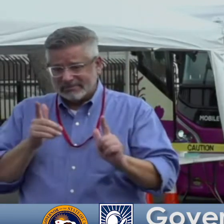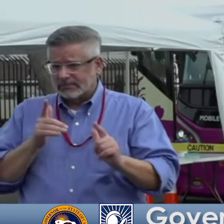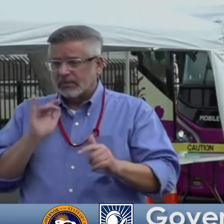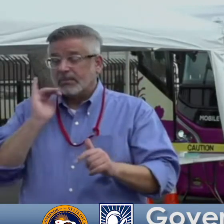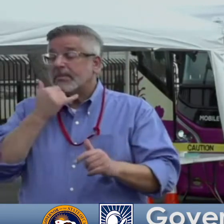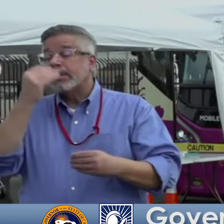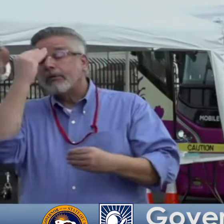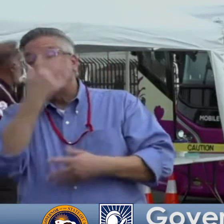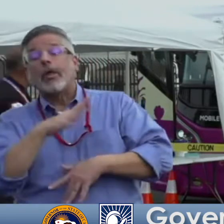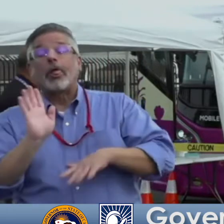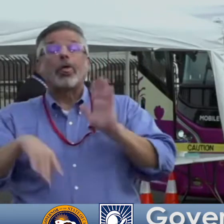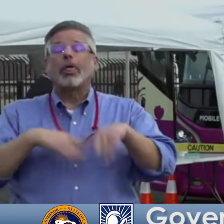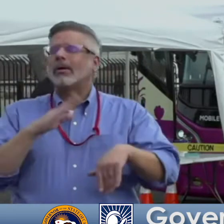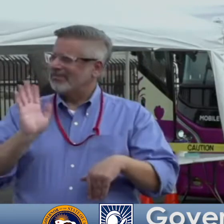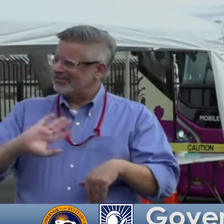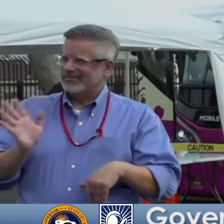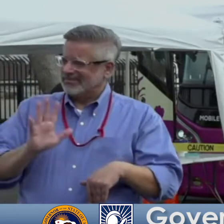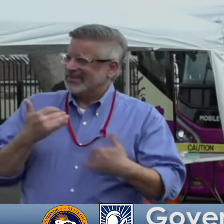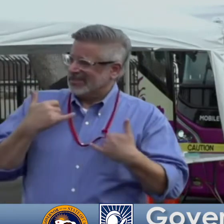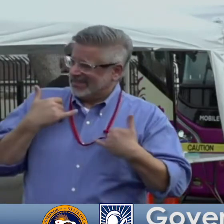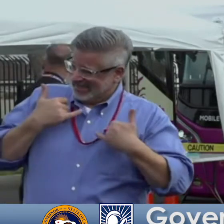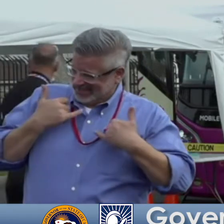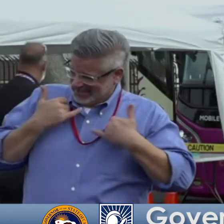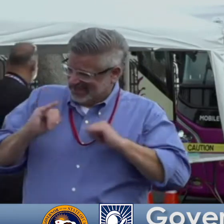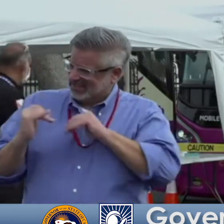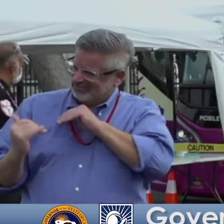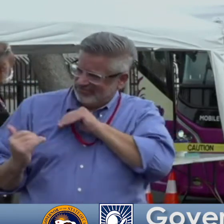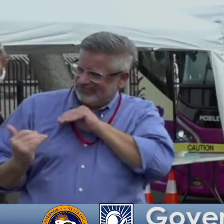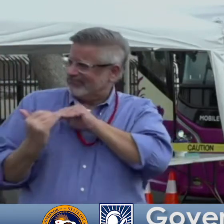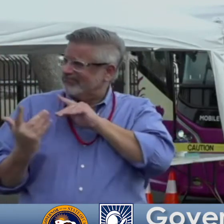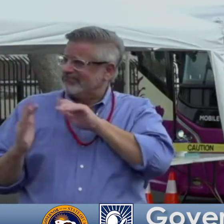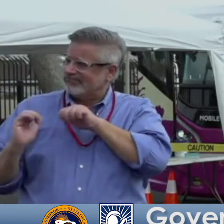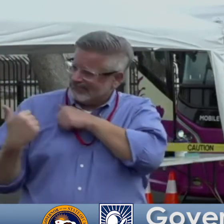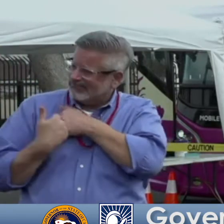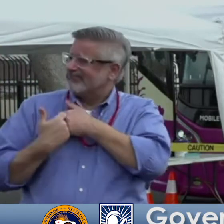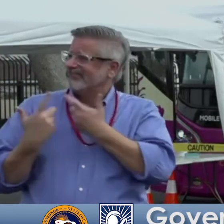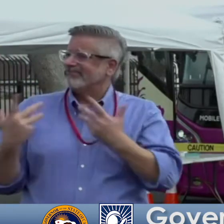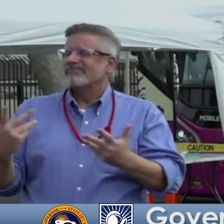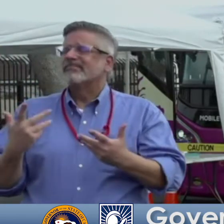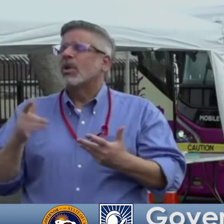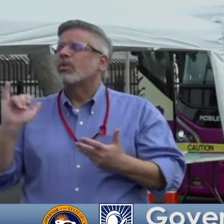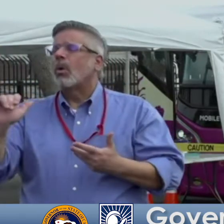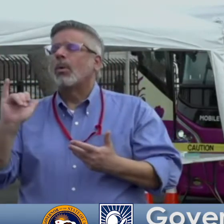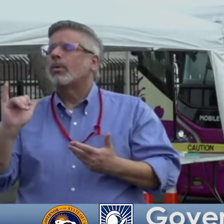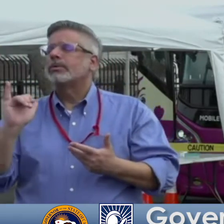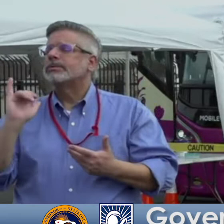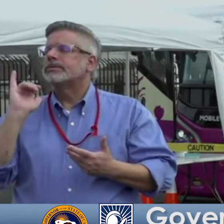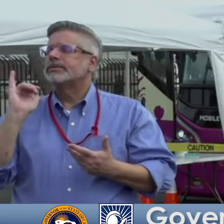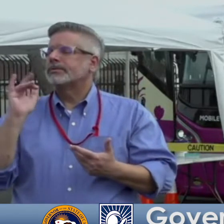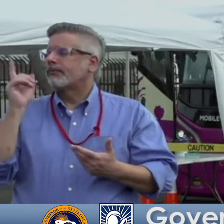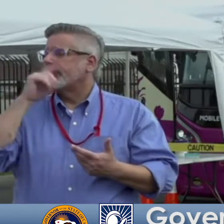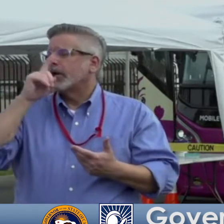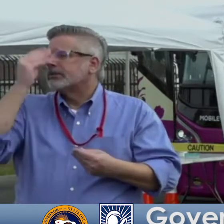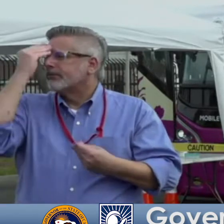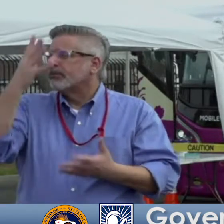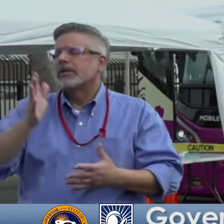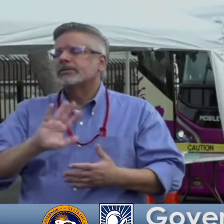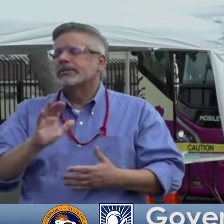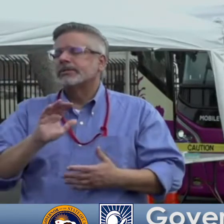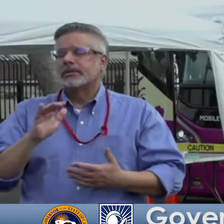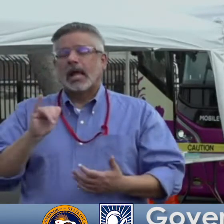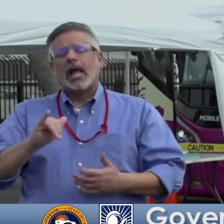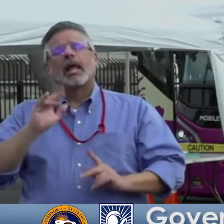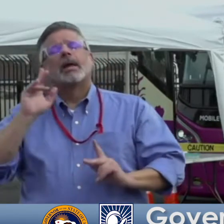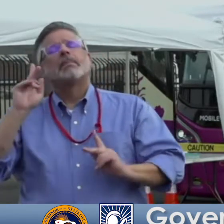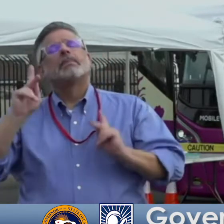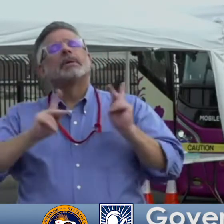So we're not just dialing that in, we're quite literally going toe to toe with those that are generating all of these falsehoods. I mean, I had folks out